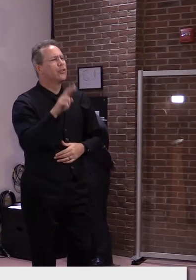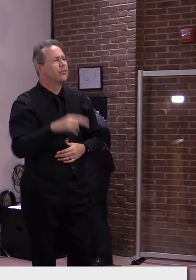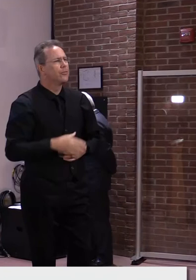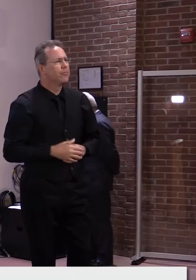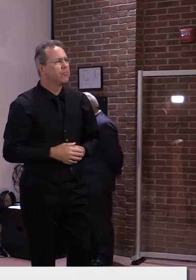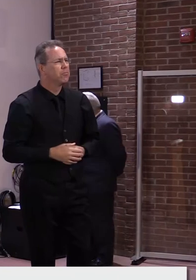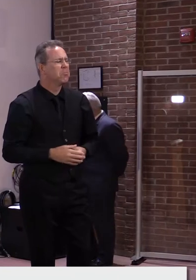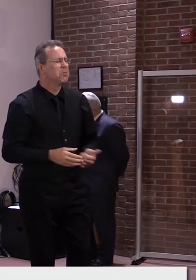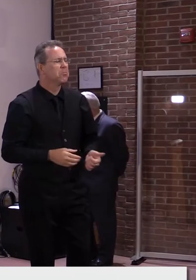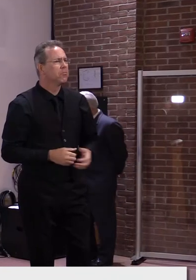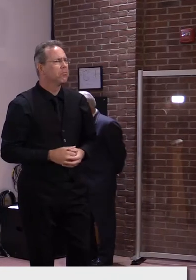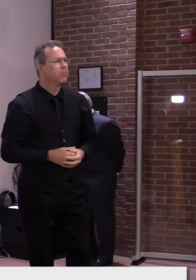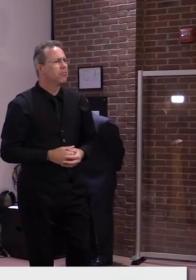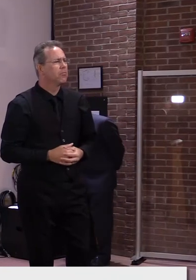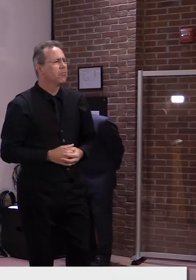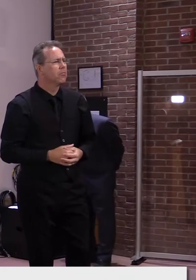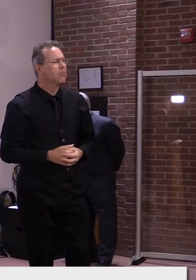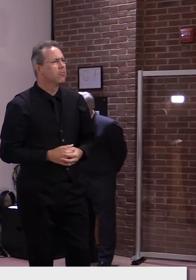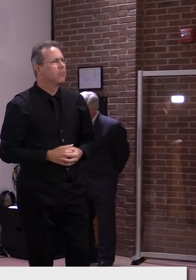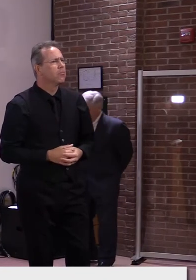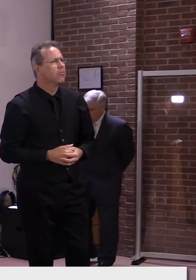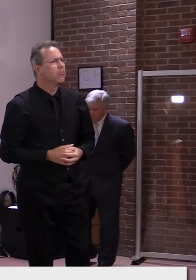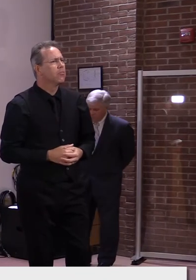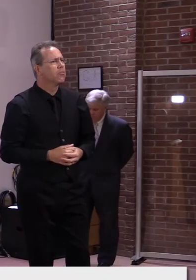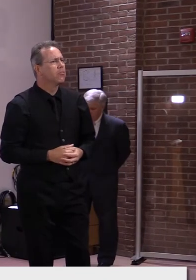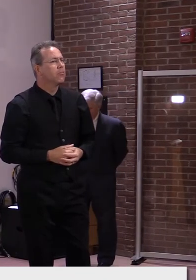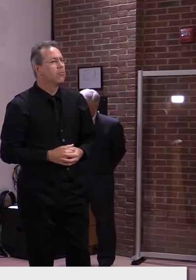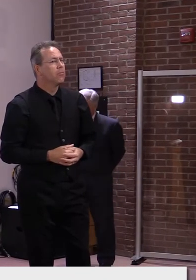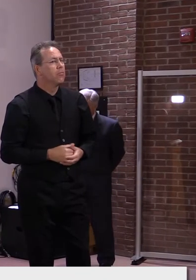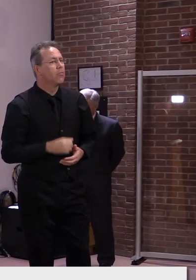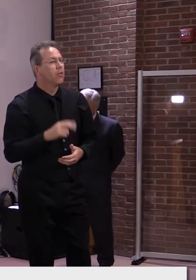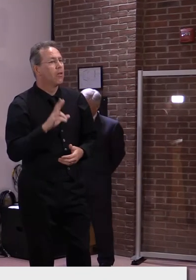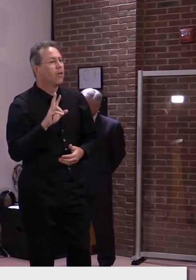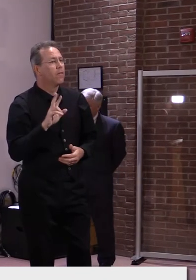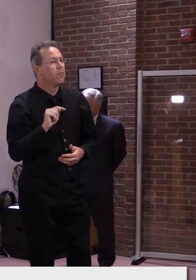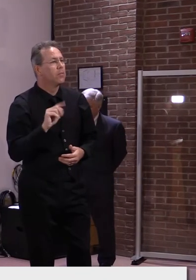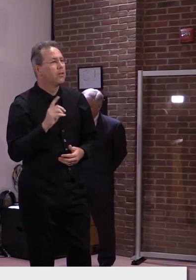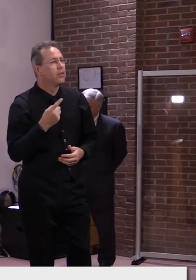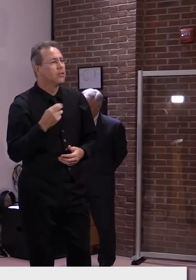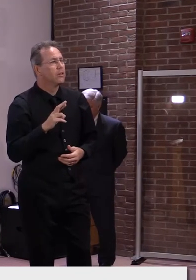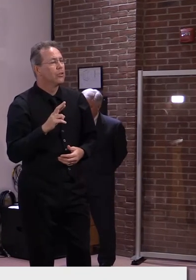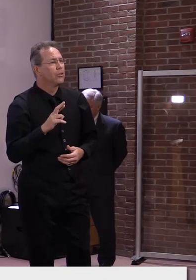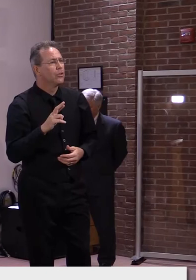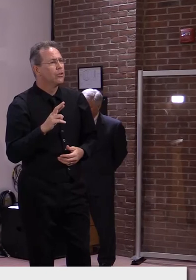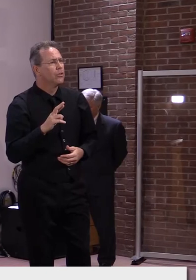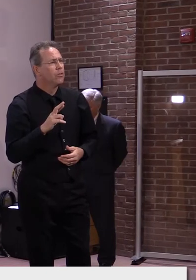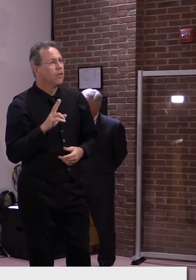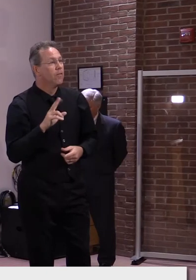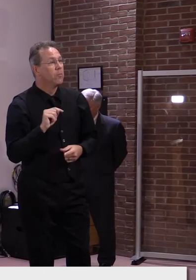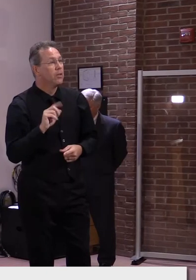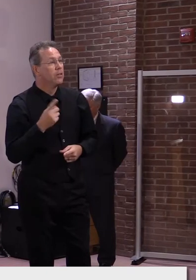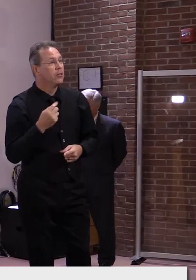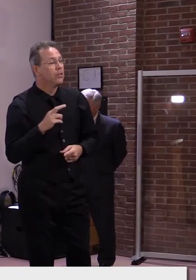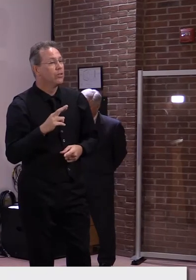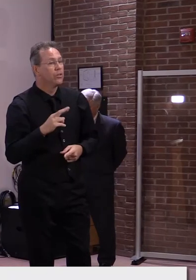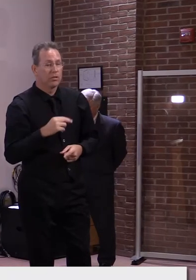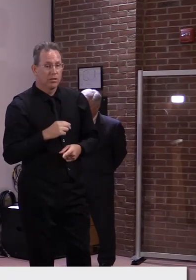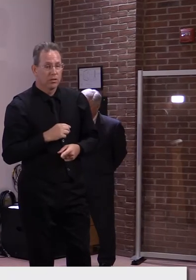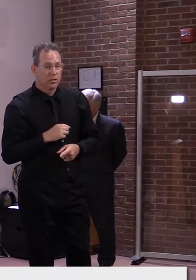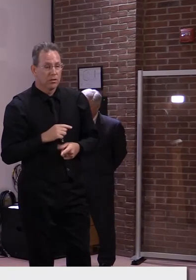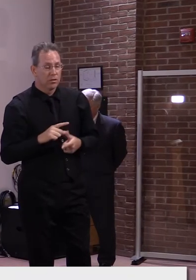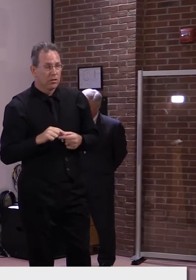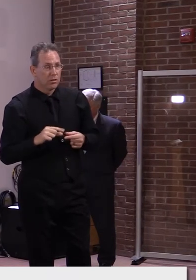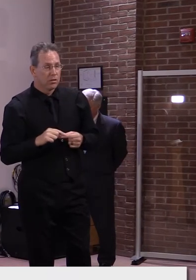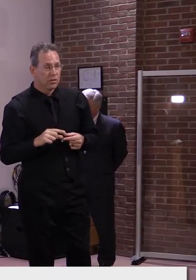Hi. The gap between BIPOC